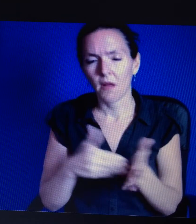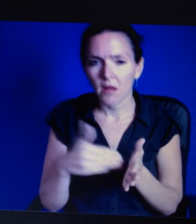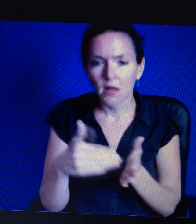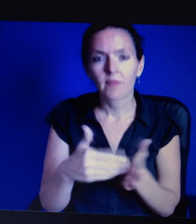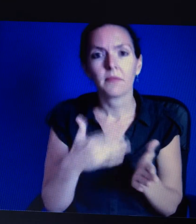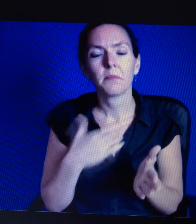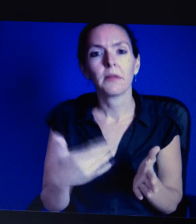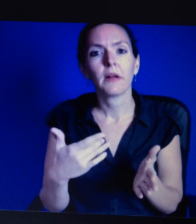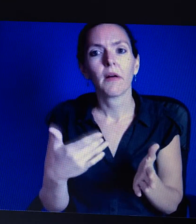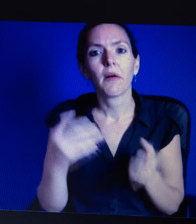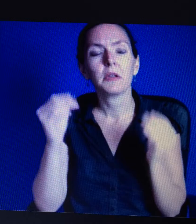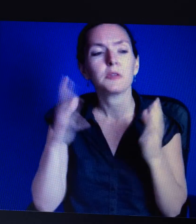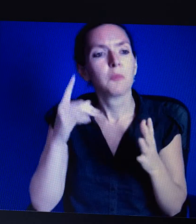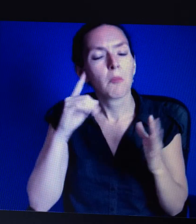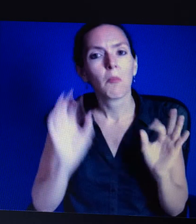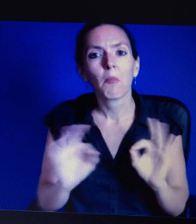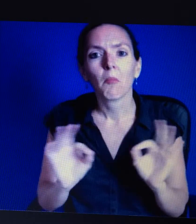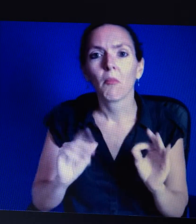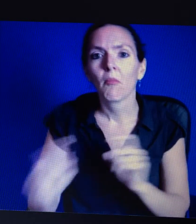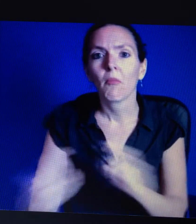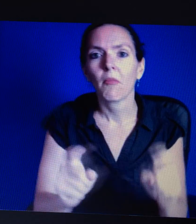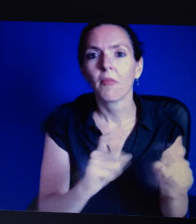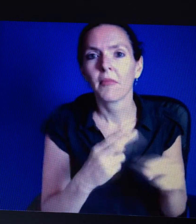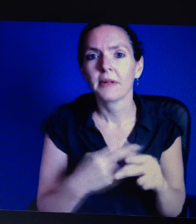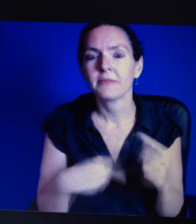if you have high blood pressure,